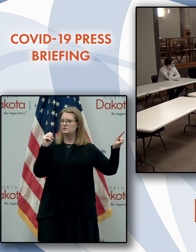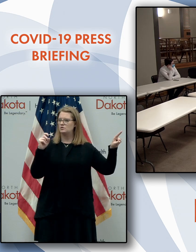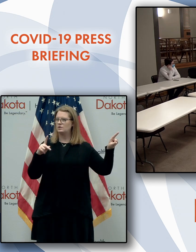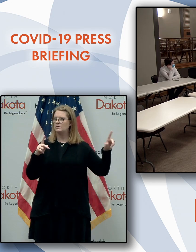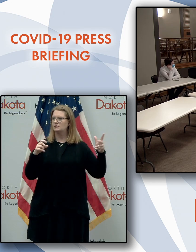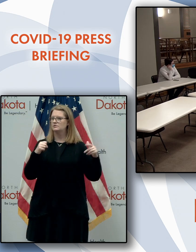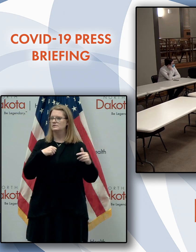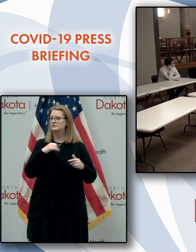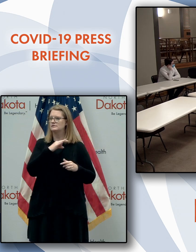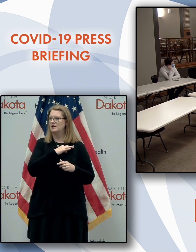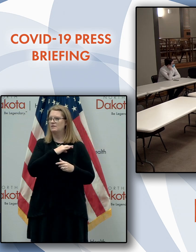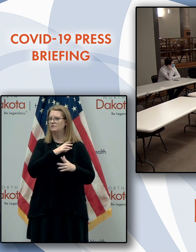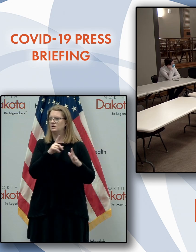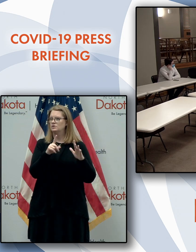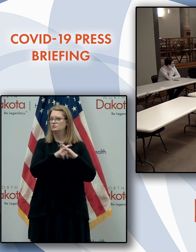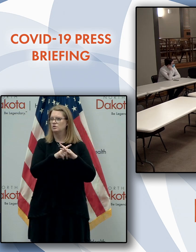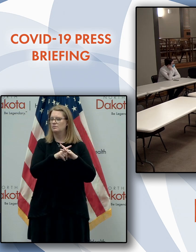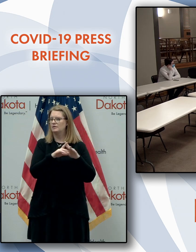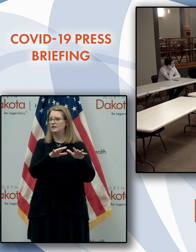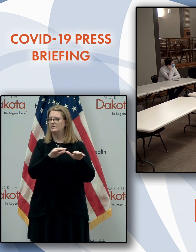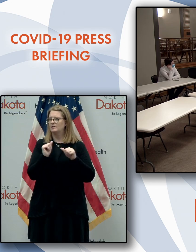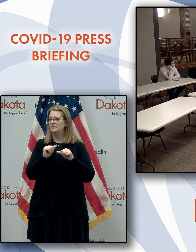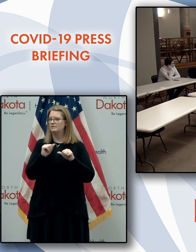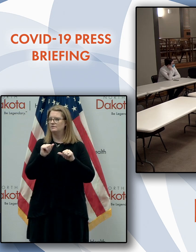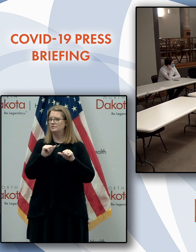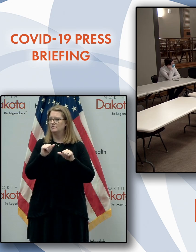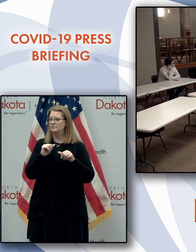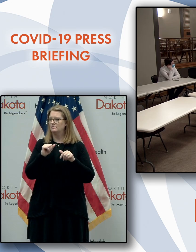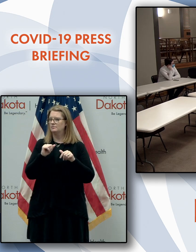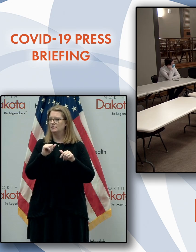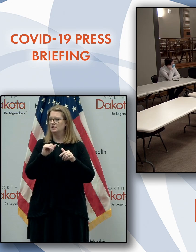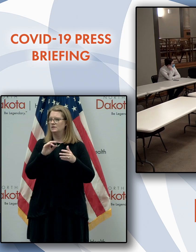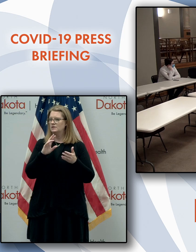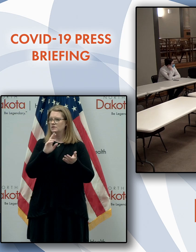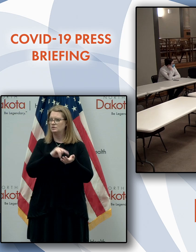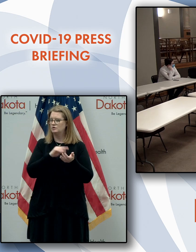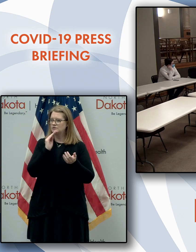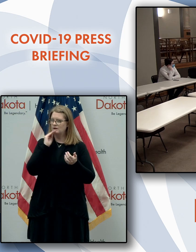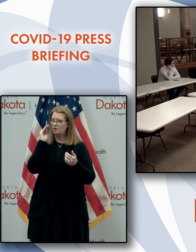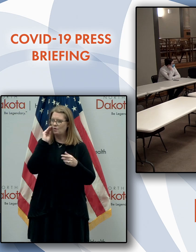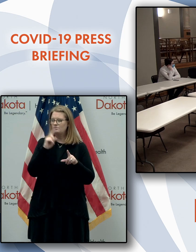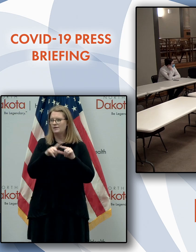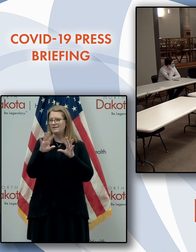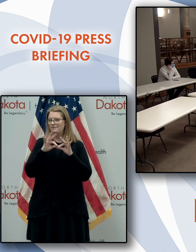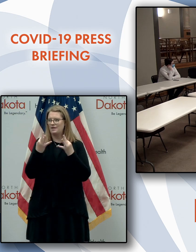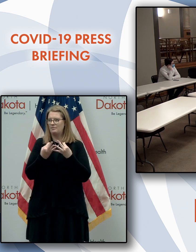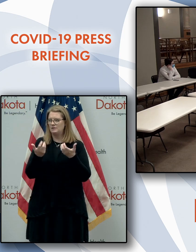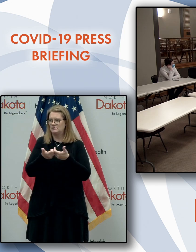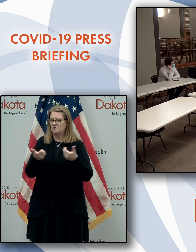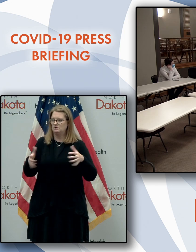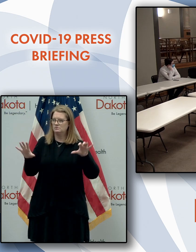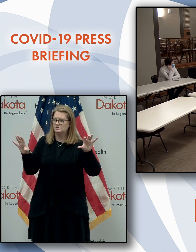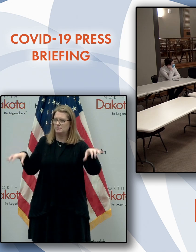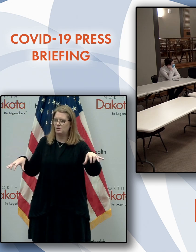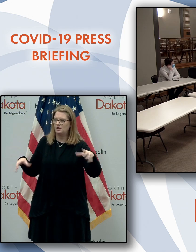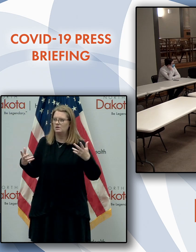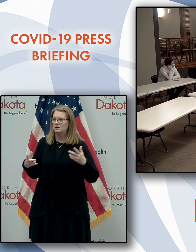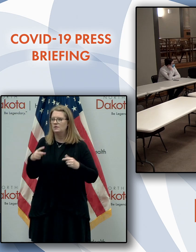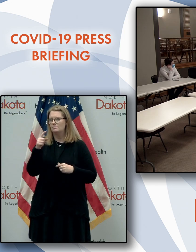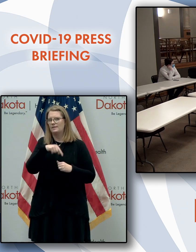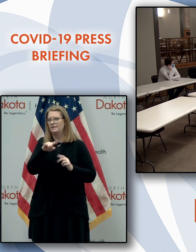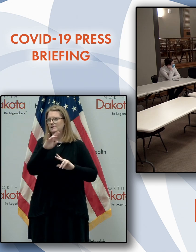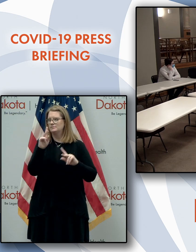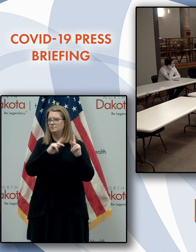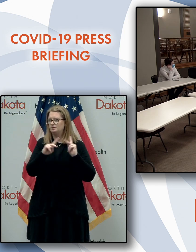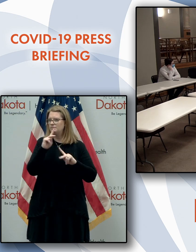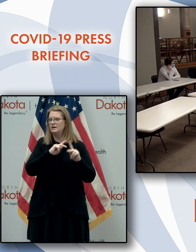to come and go from nursing homes, but families continue to be kept away? Understand it's up to the discretion of many nursing homes, but these people are failing